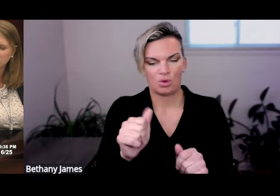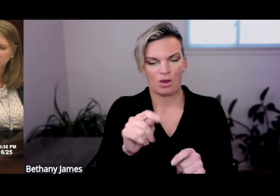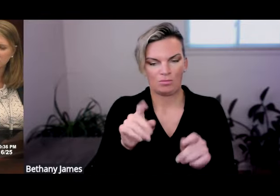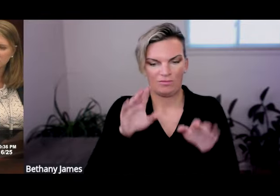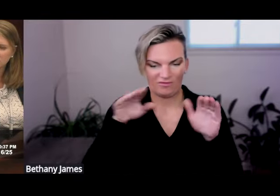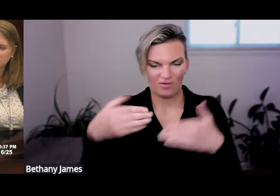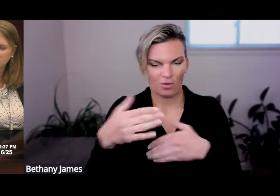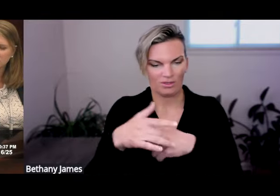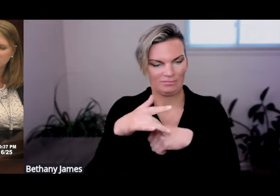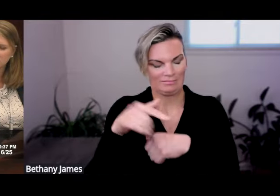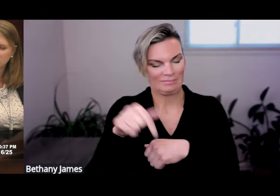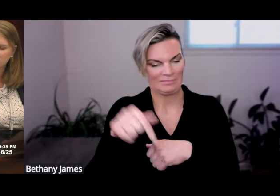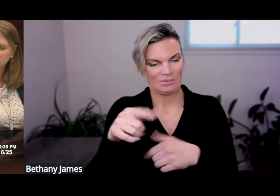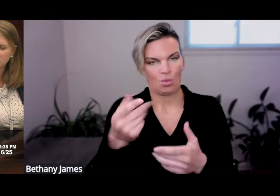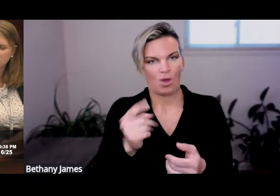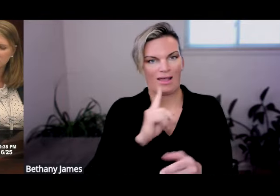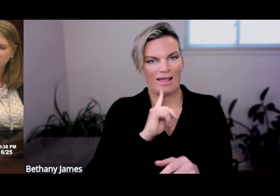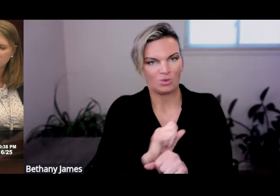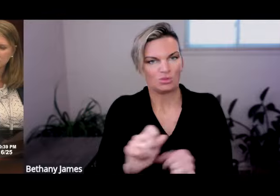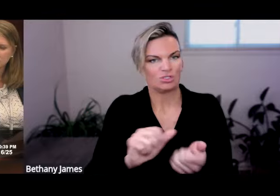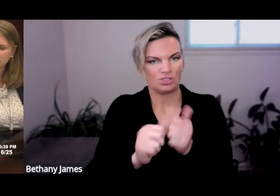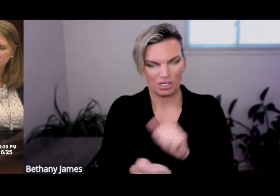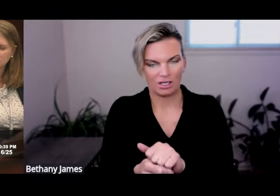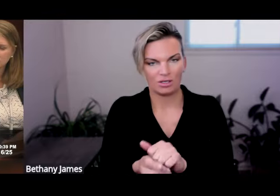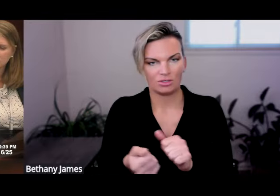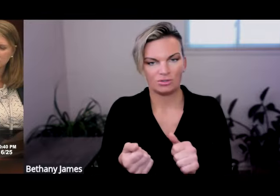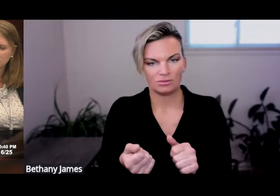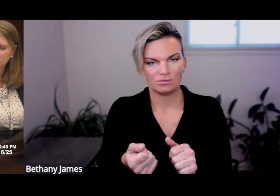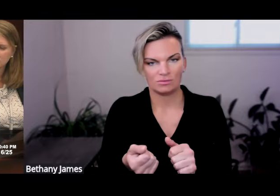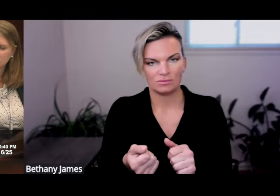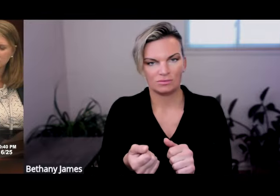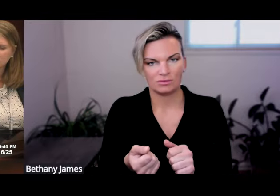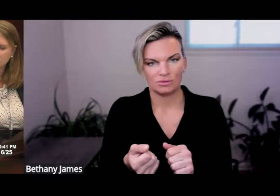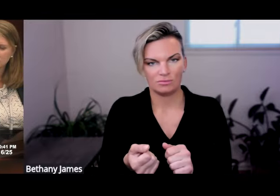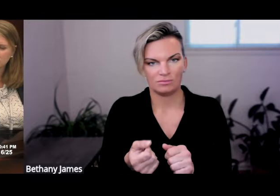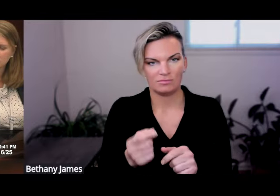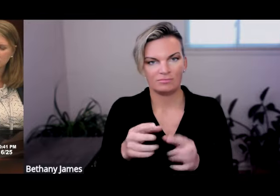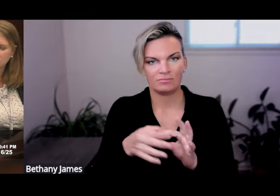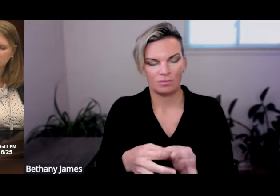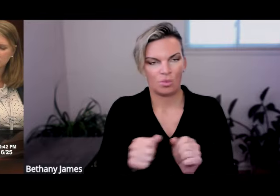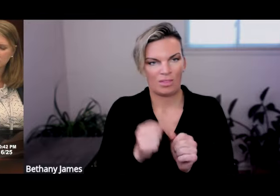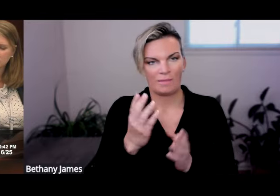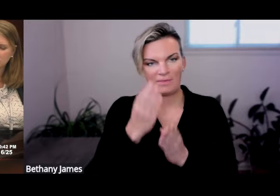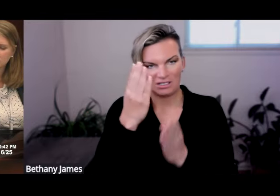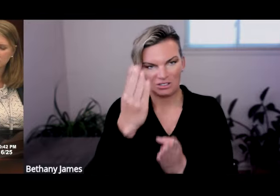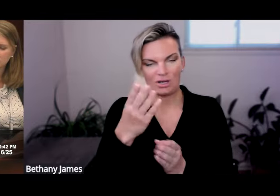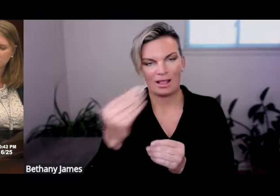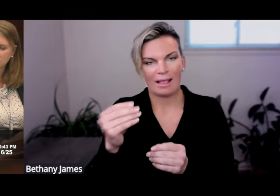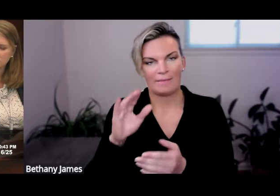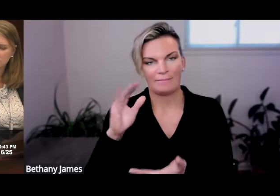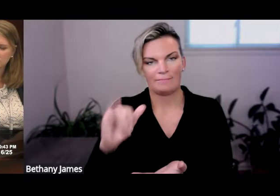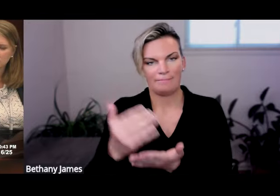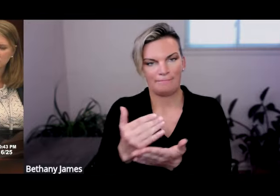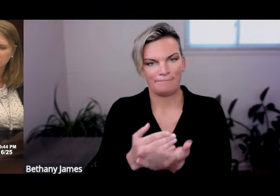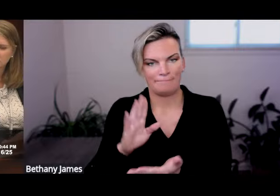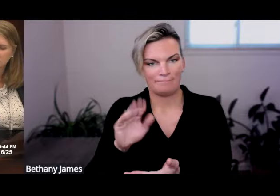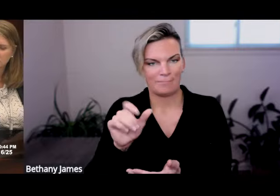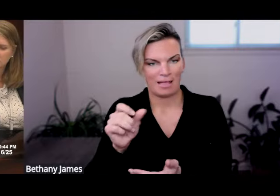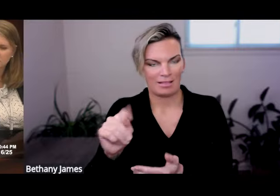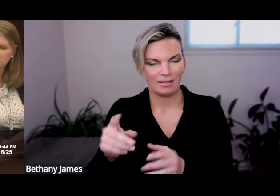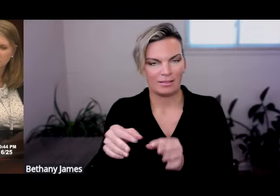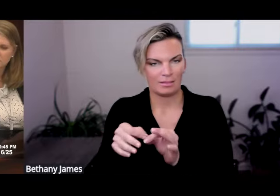been both with 100-word summary for the petition as well as the ballot language. Like what's different, what's being